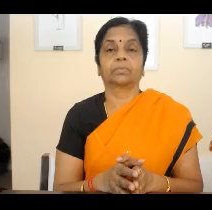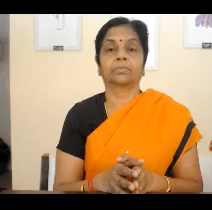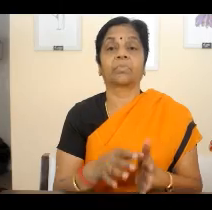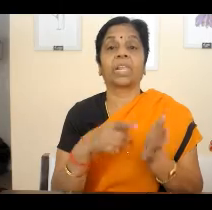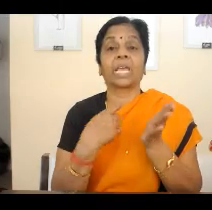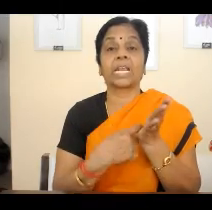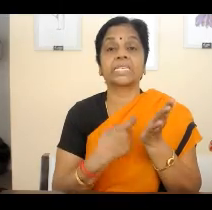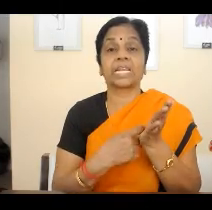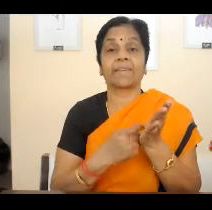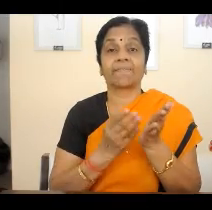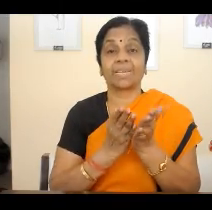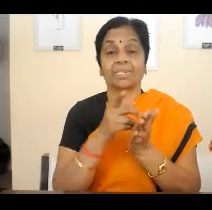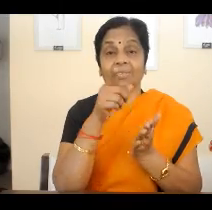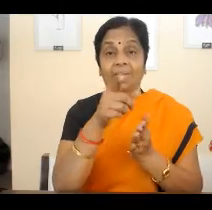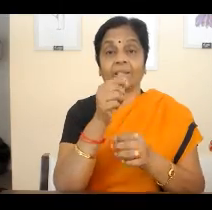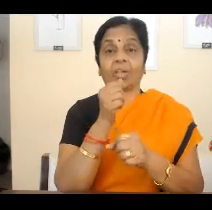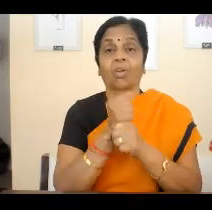Reservations in government jobs.